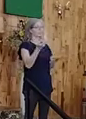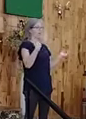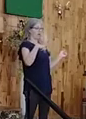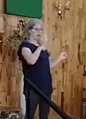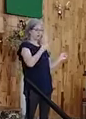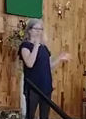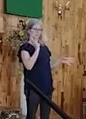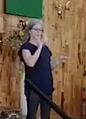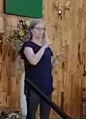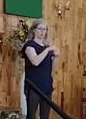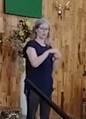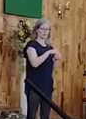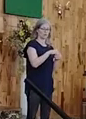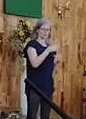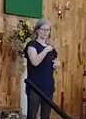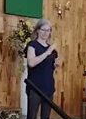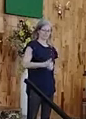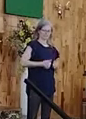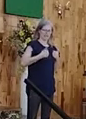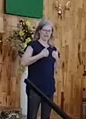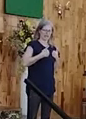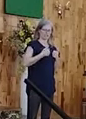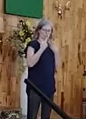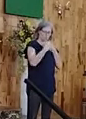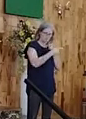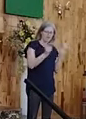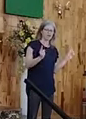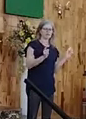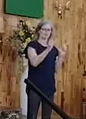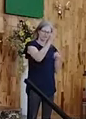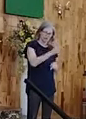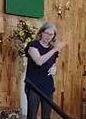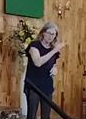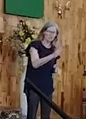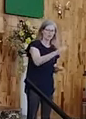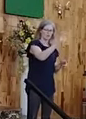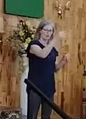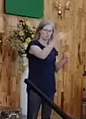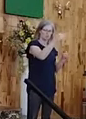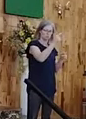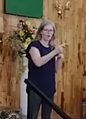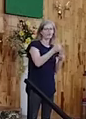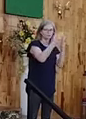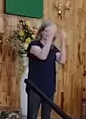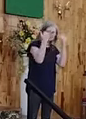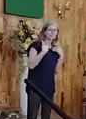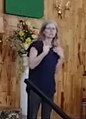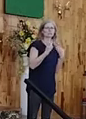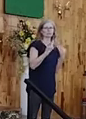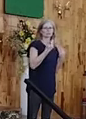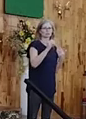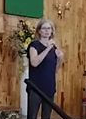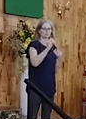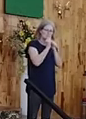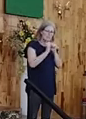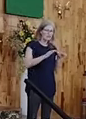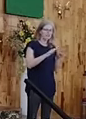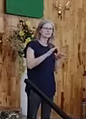are professed and consecrated brothers and sisters and ordained brothers in